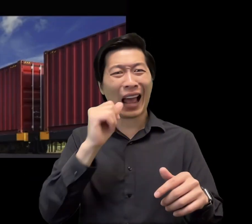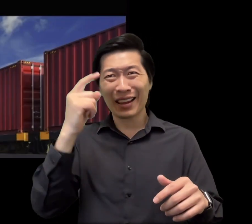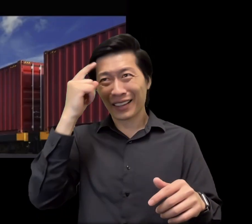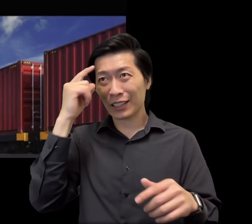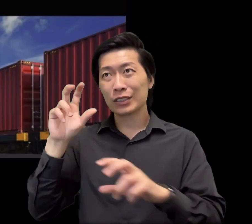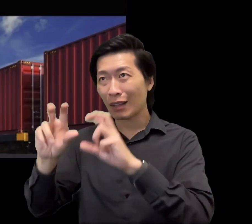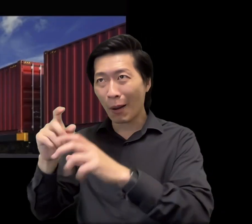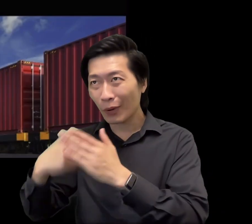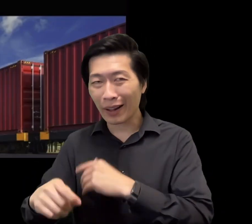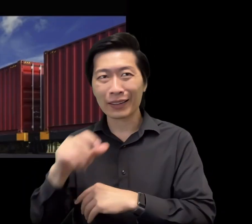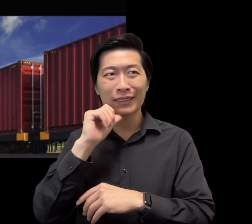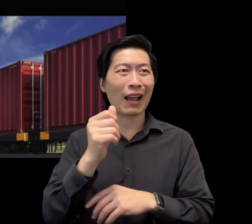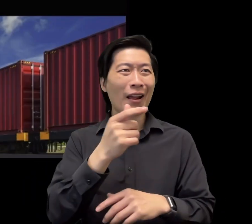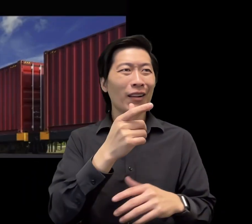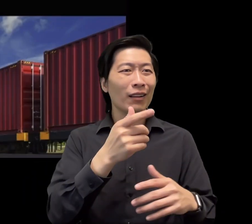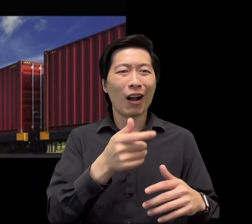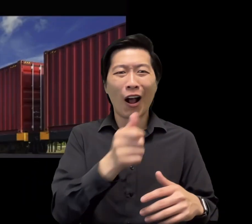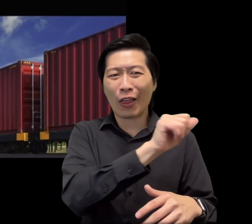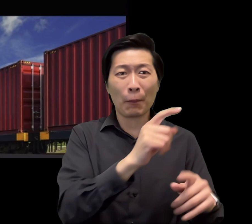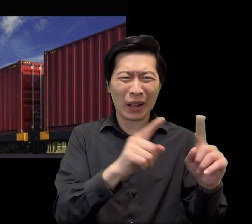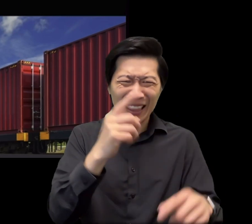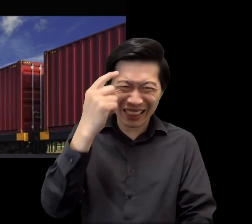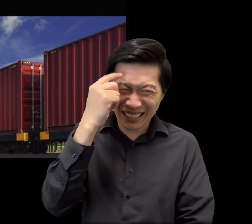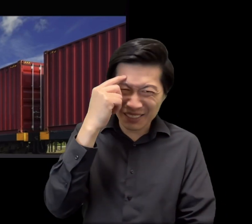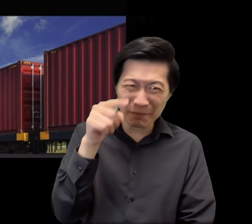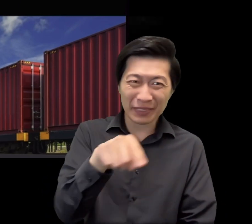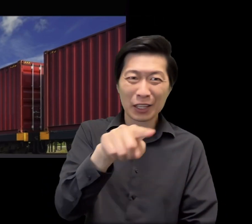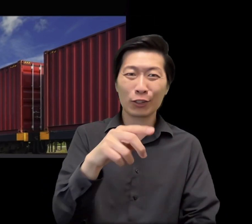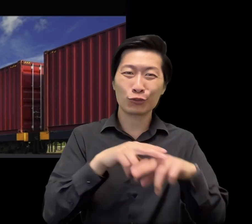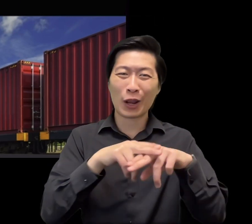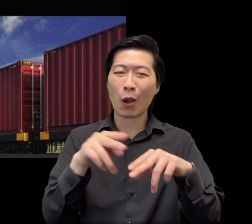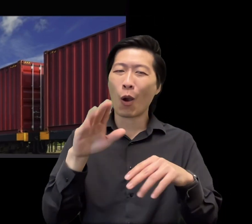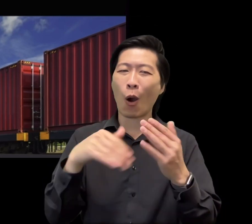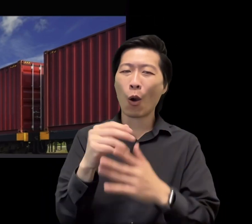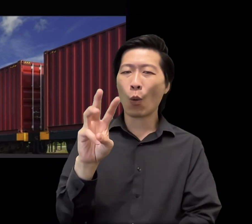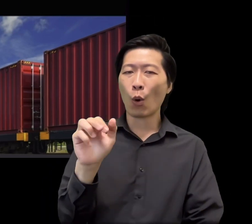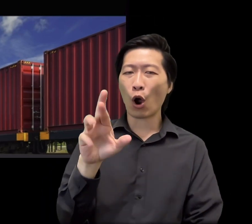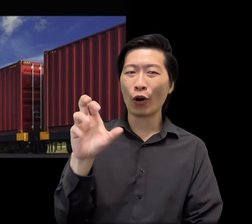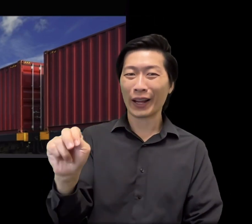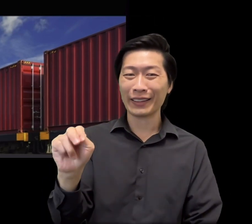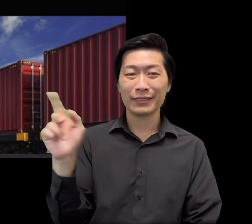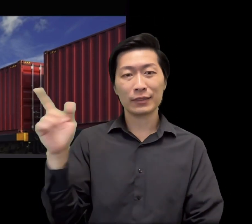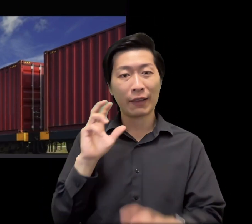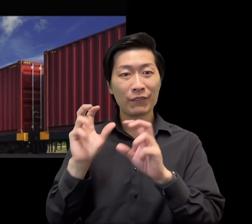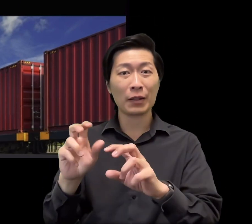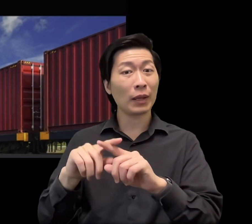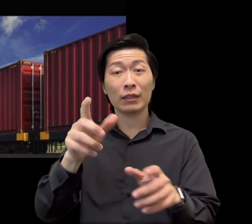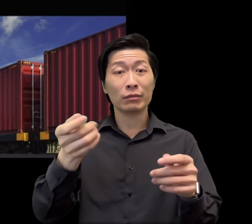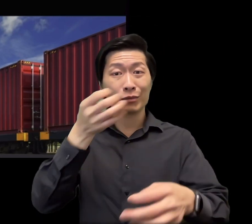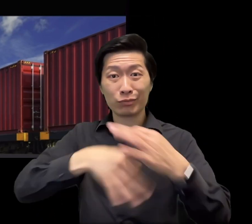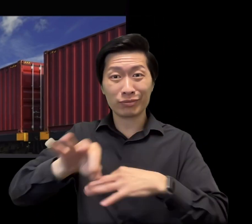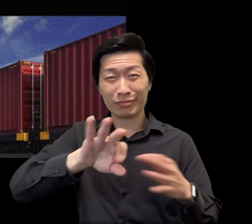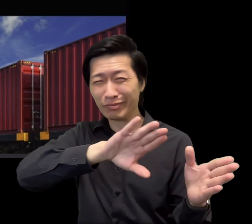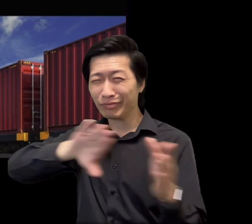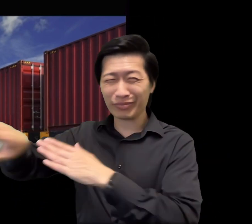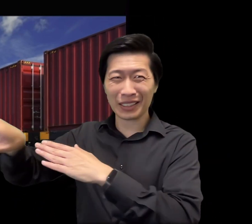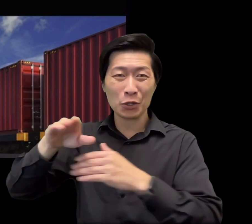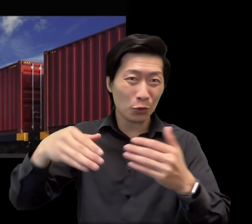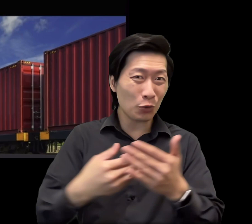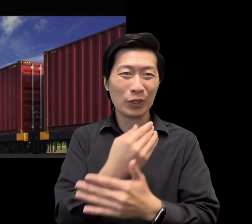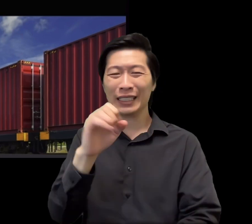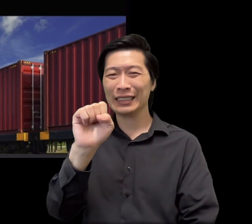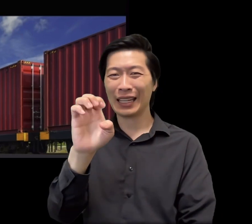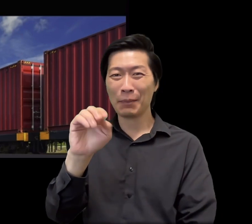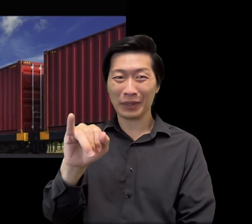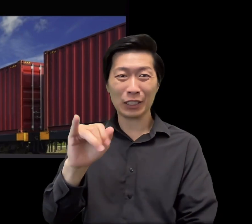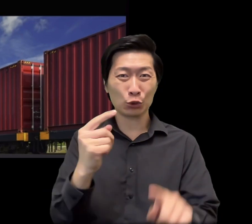not market cap, but imagine all of these like railways that Warren Buffett are invested in are replaced by like platoons of Tesla trucks. And I didn't have enough,